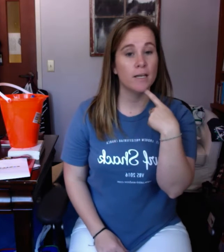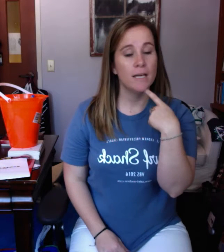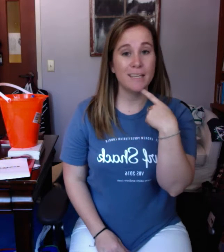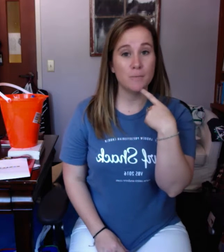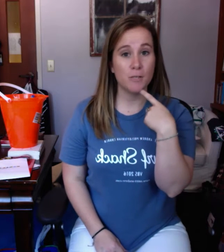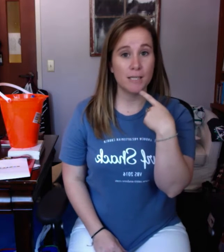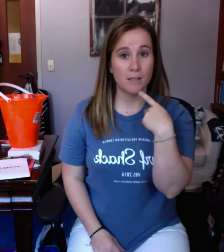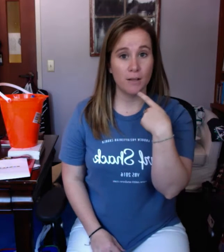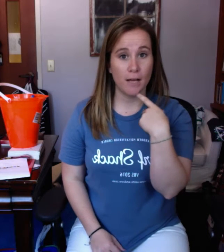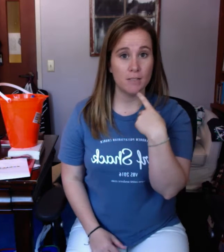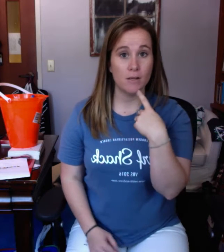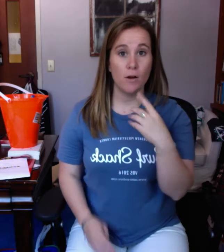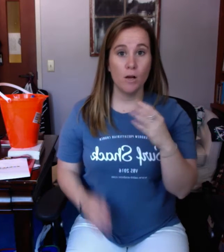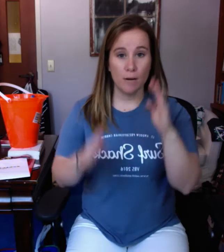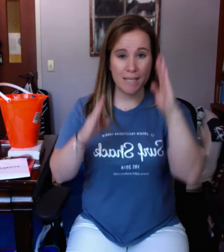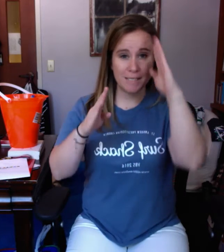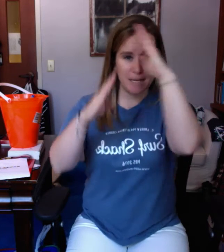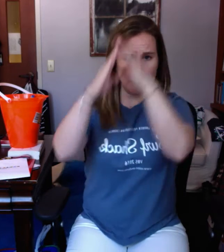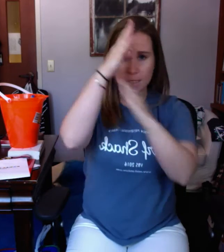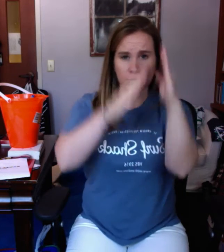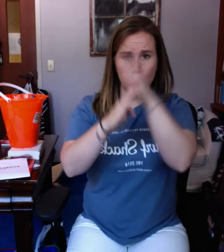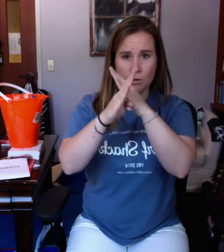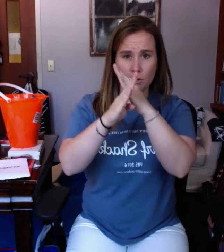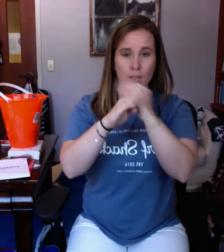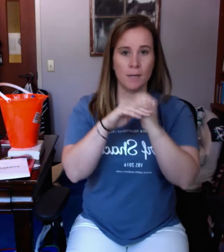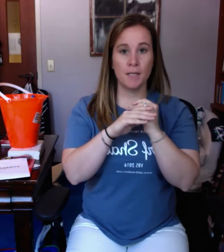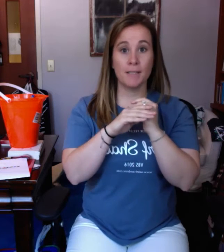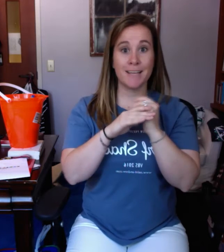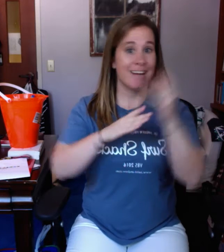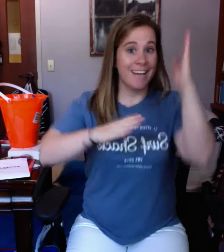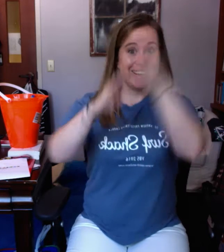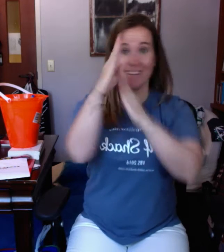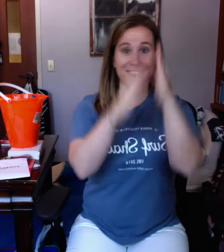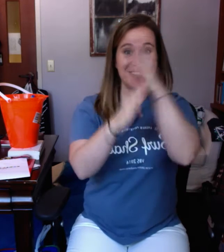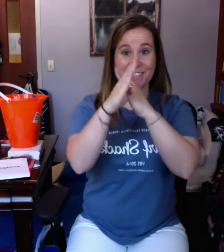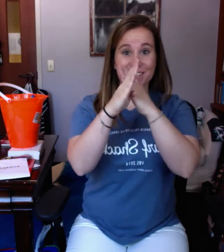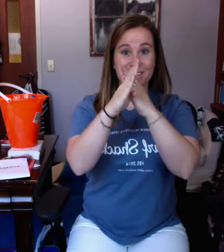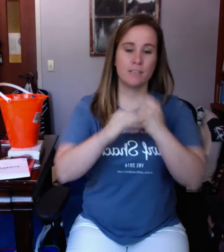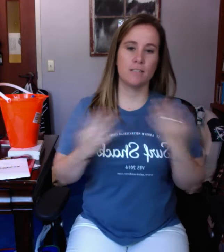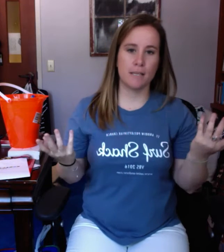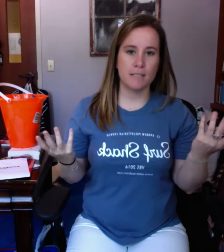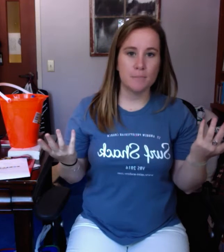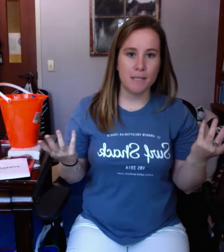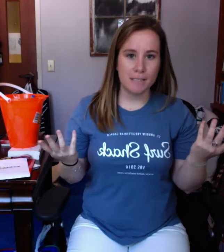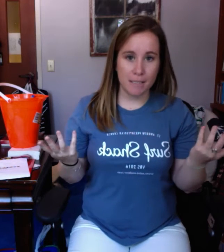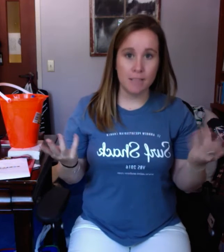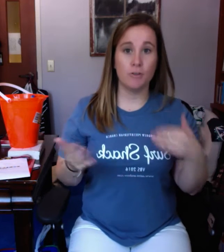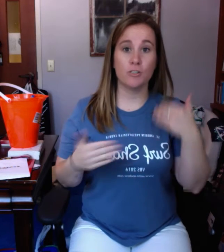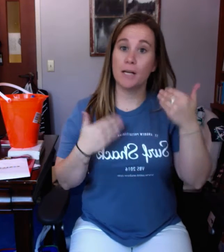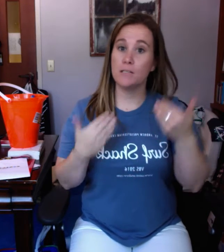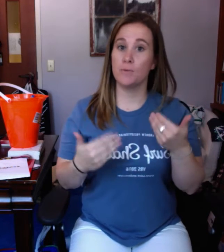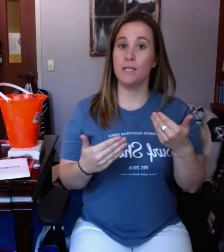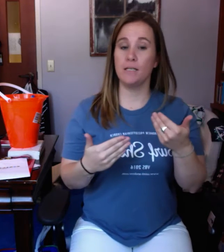It communicates a lot. So when I say evil, I'm not going to say evil, because that doesn't make sense if you're trying to read the